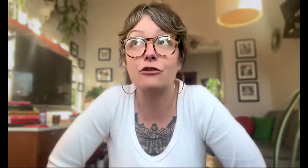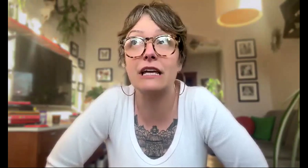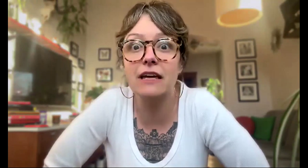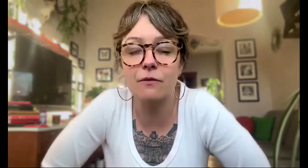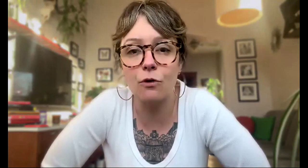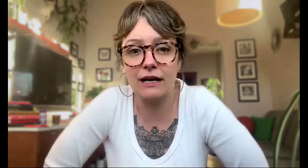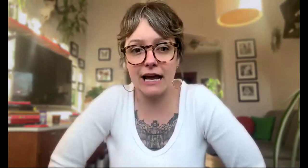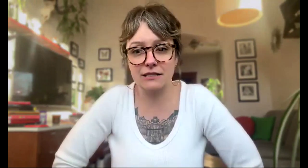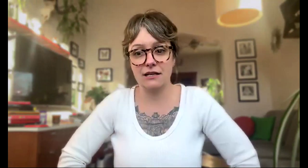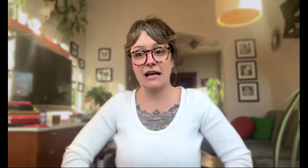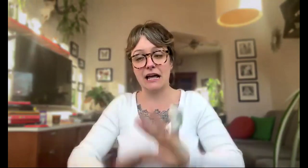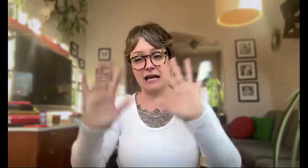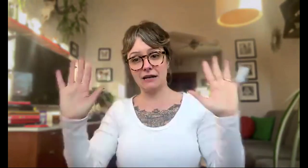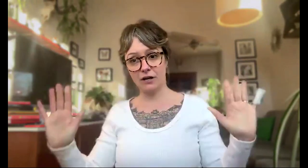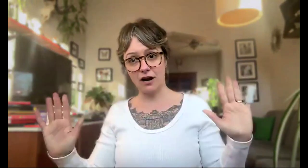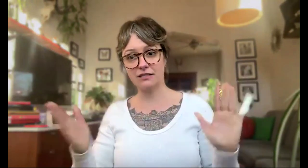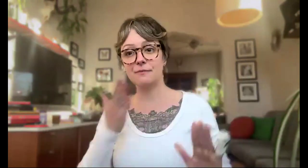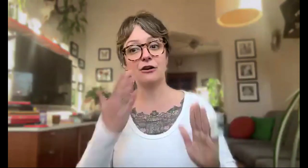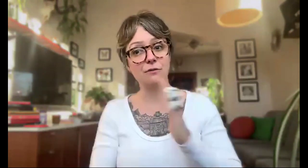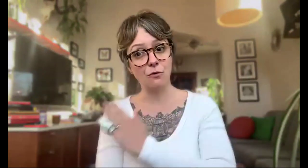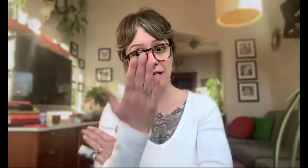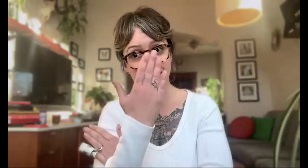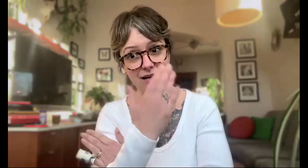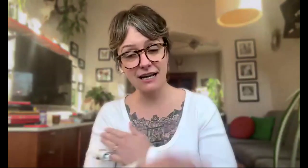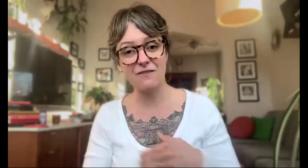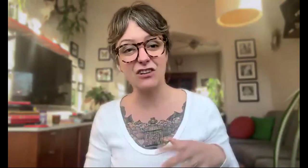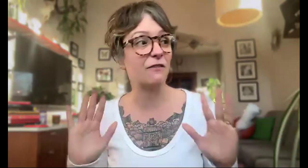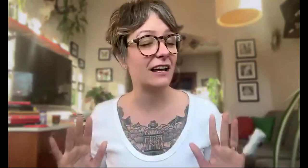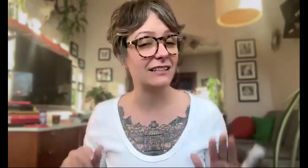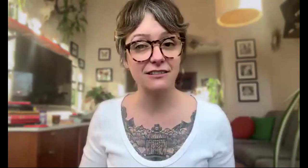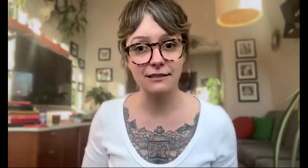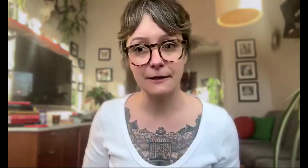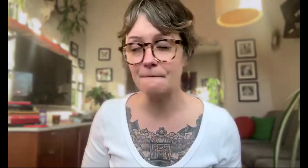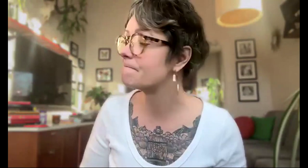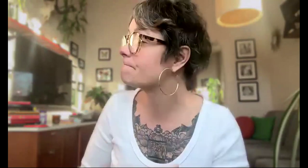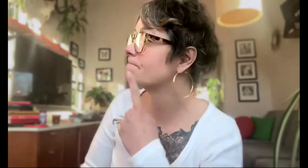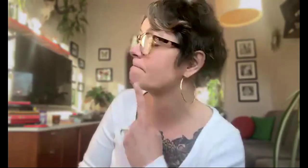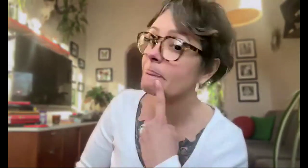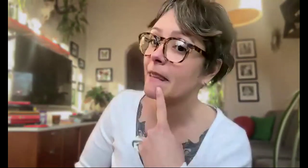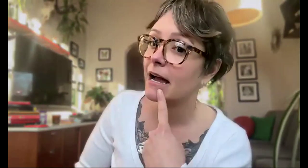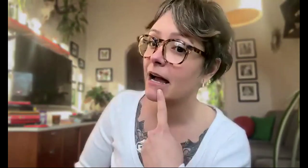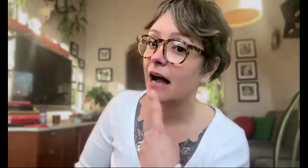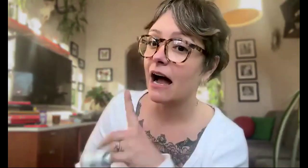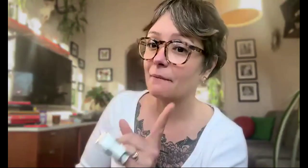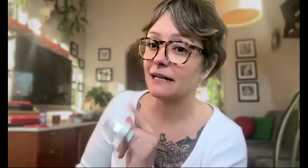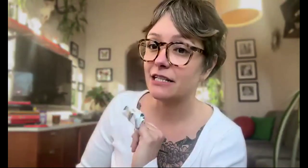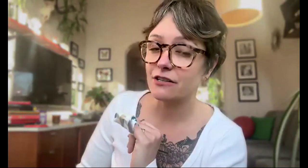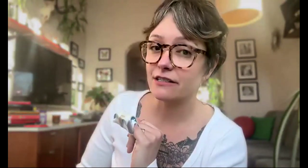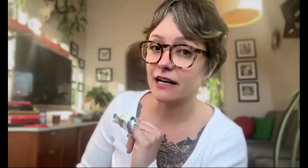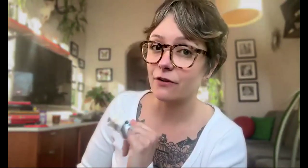then they're even more engaged. In regards to my good morning song, if you're like, friends, here's the deal. I'm going to teach you the sign